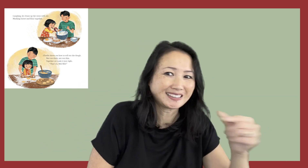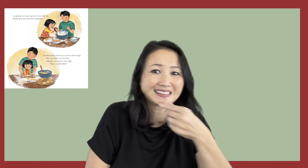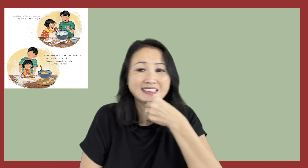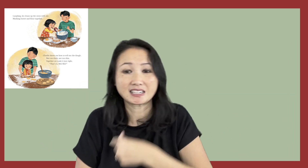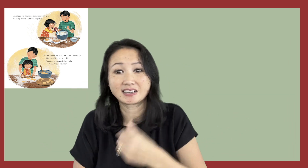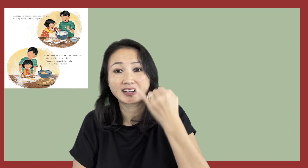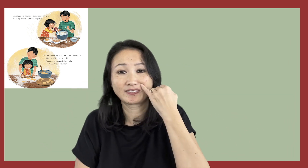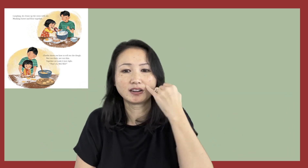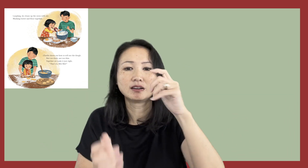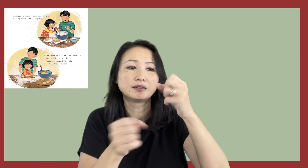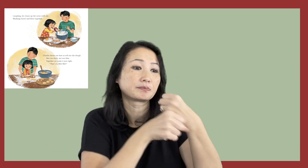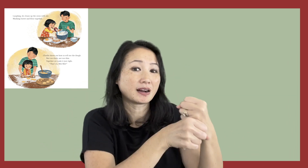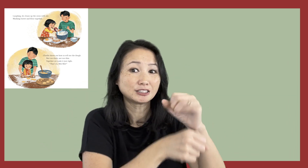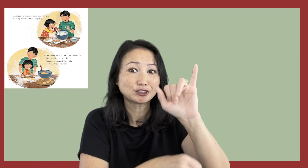Together, we make it